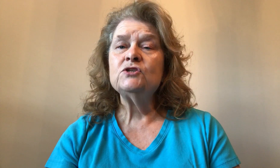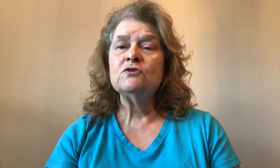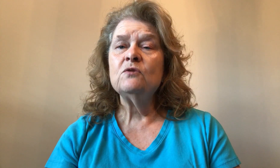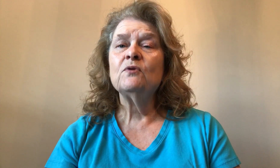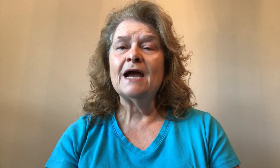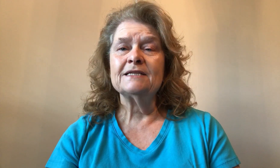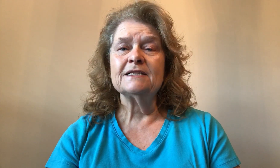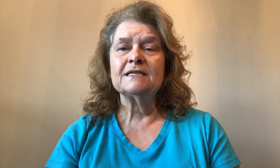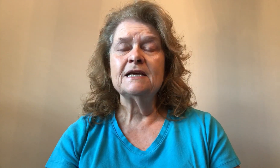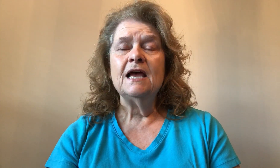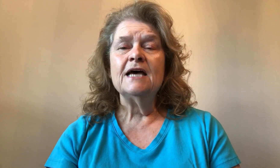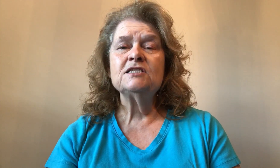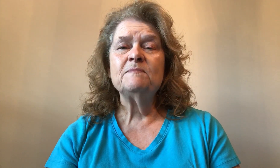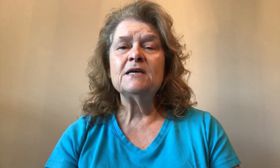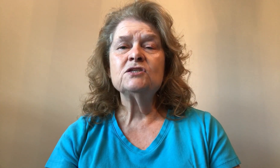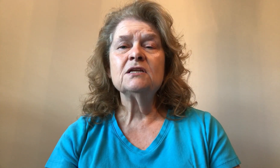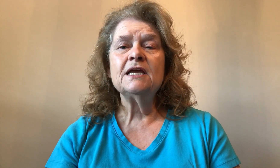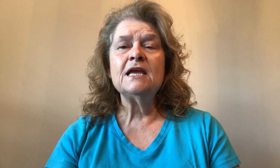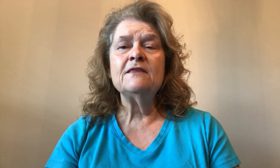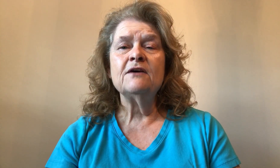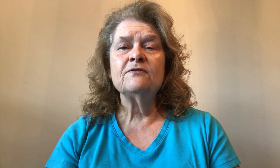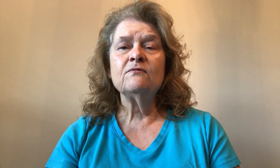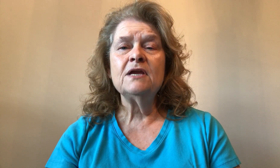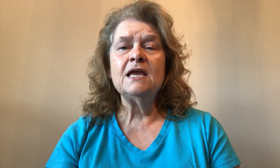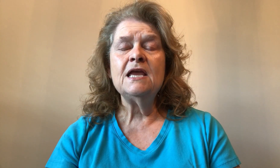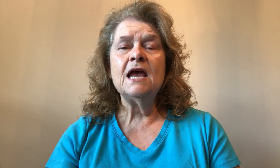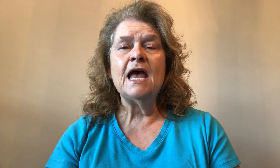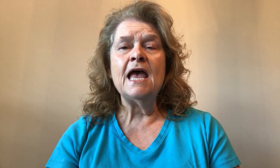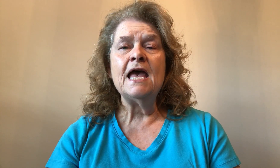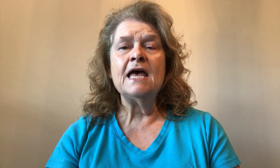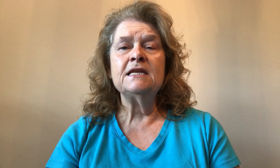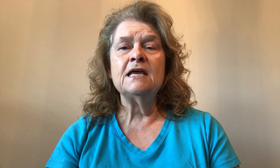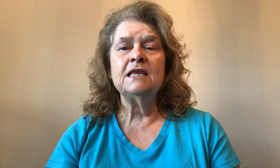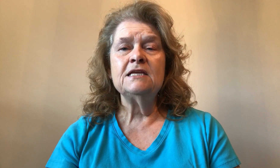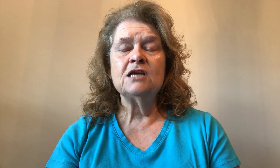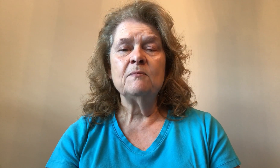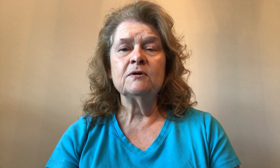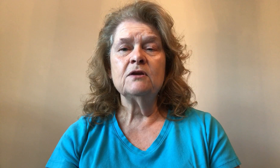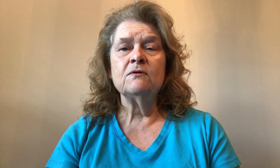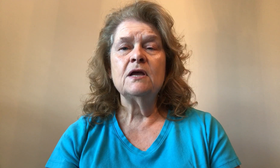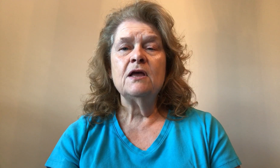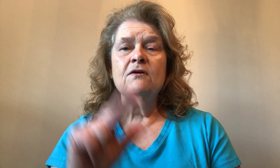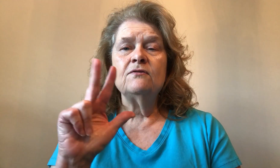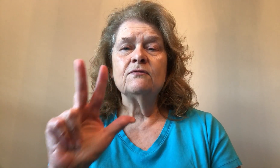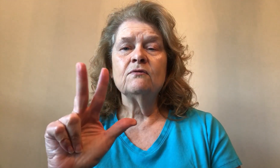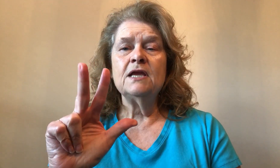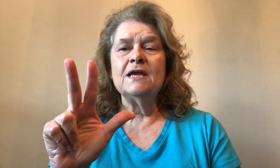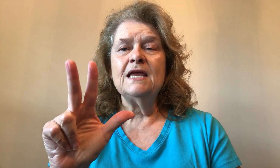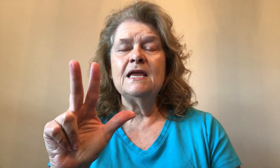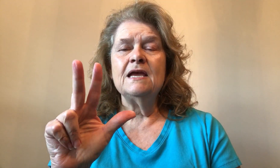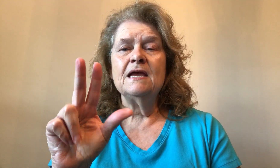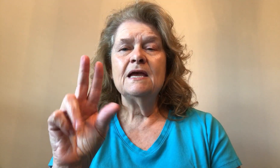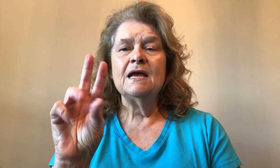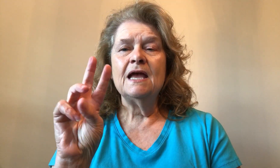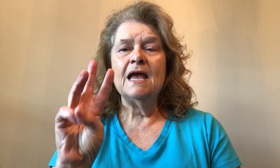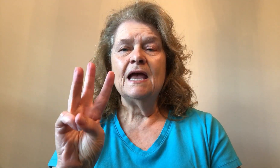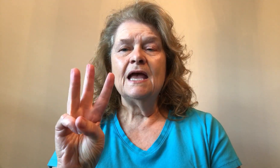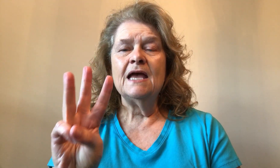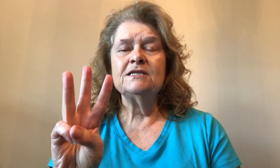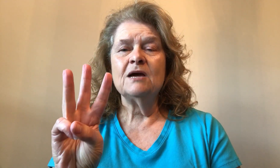you practice, especially the 3 and the W. 3 and